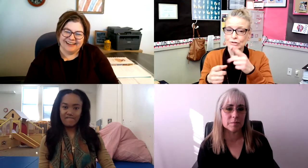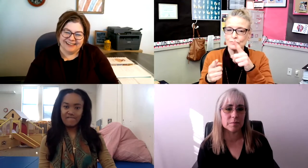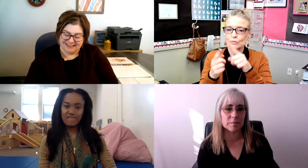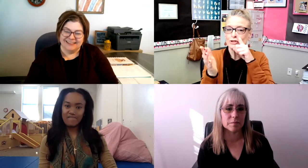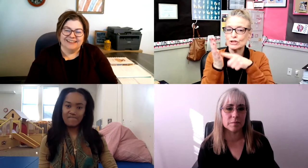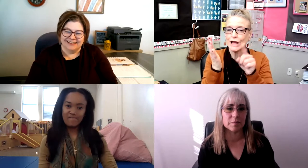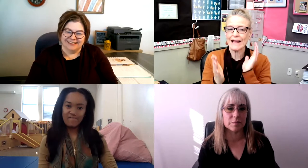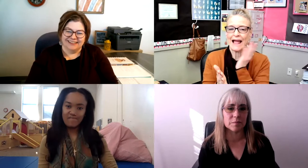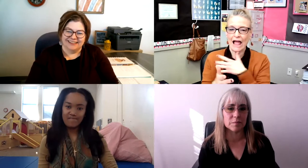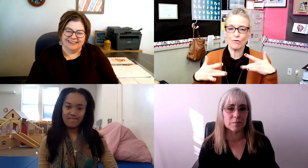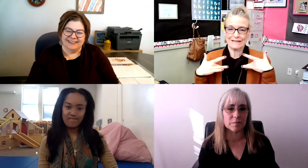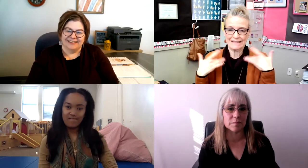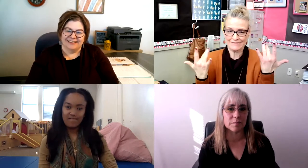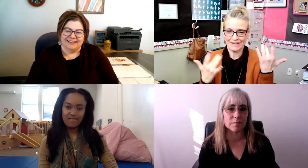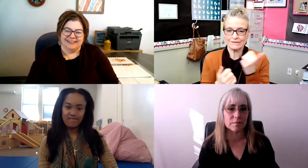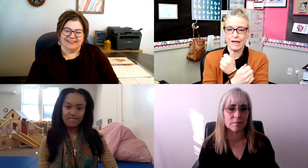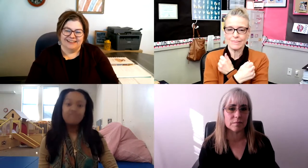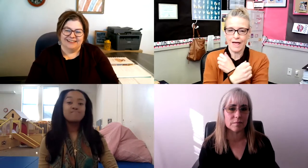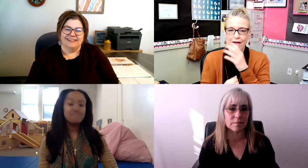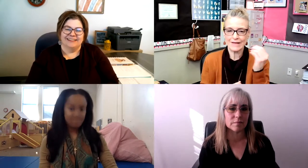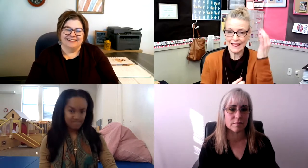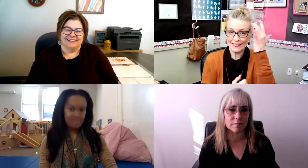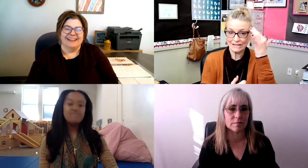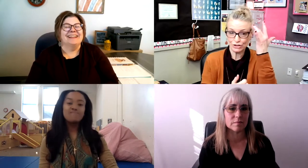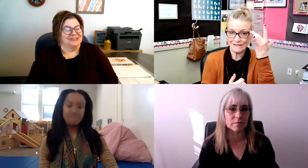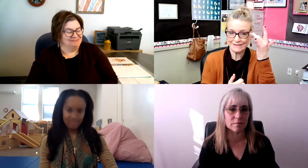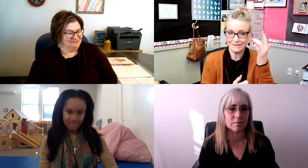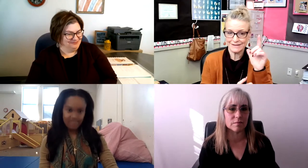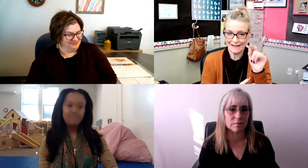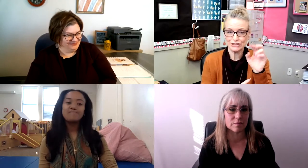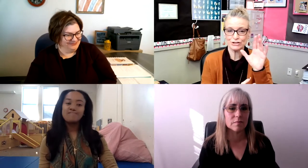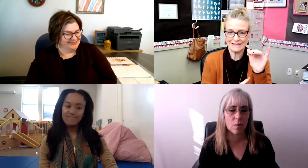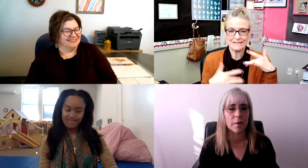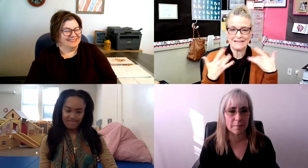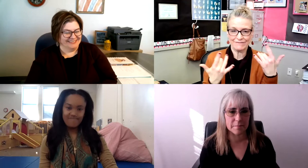I just wanted to mention to check on our